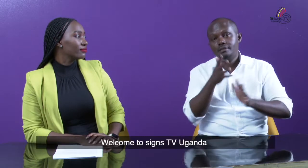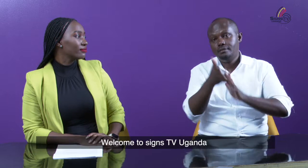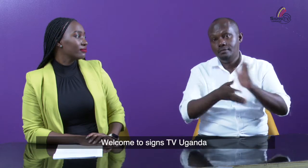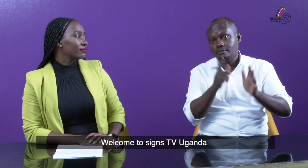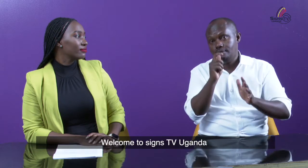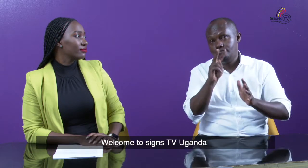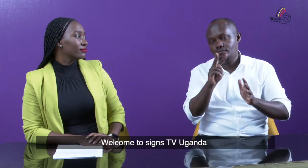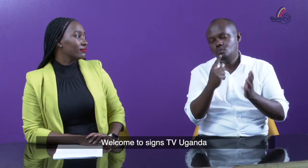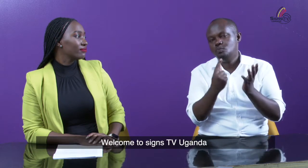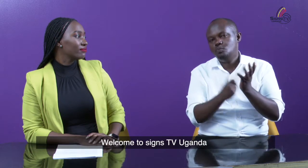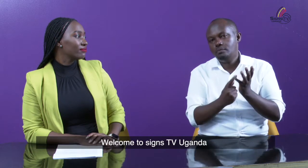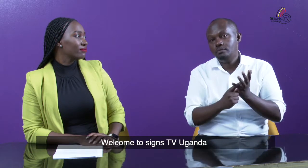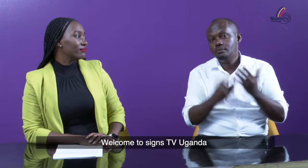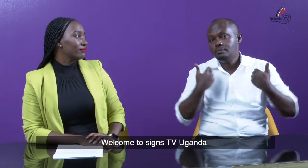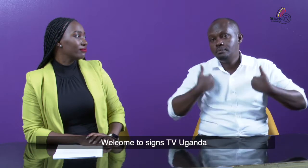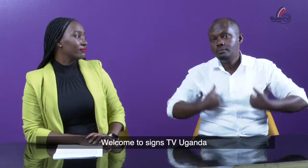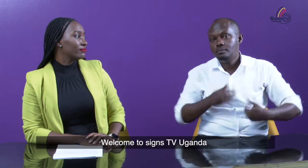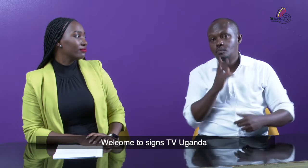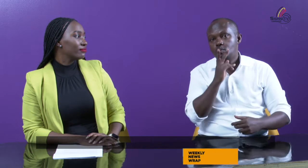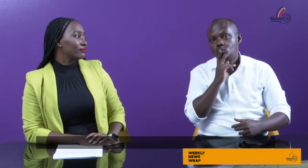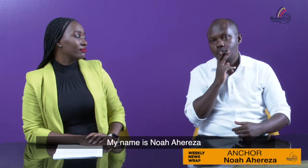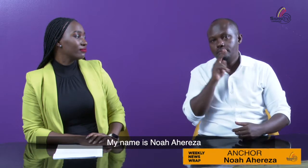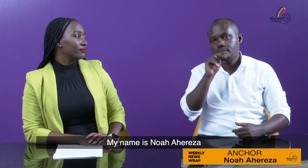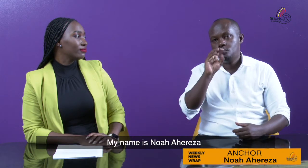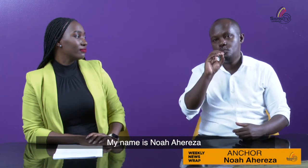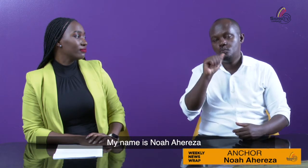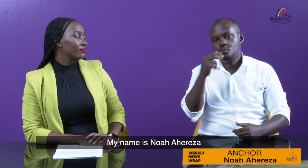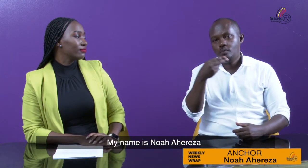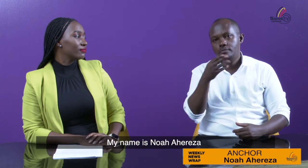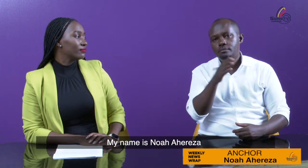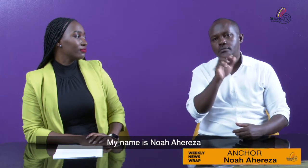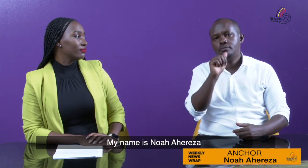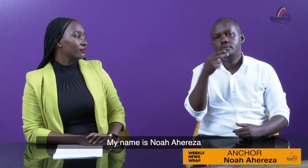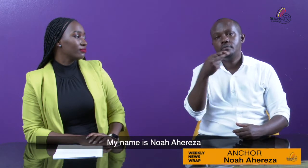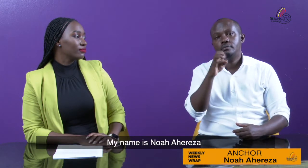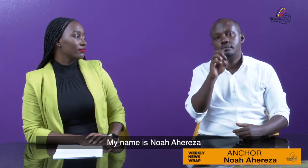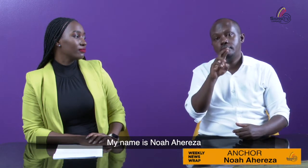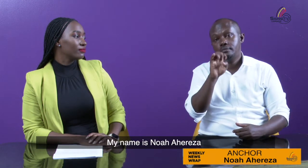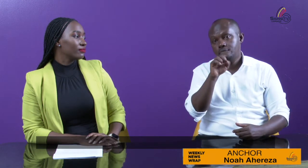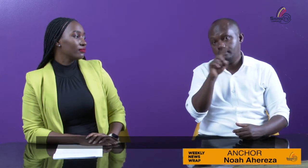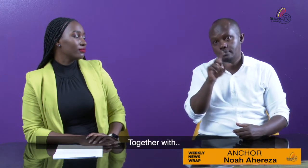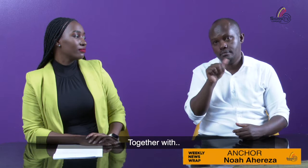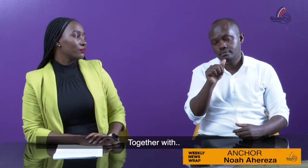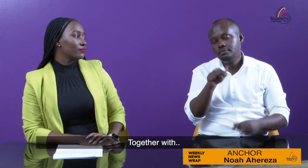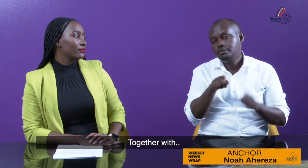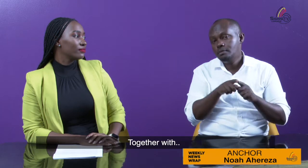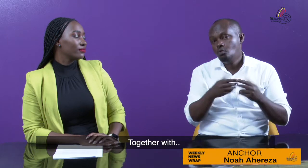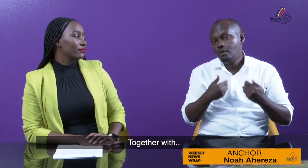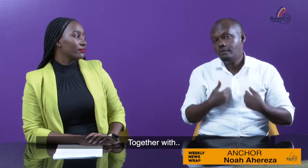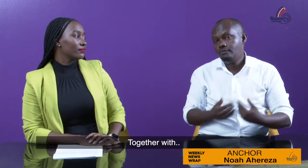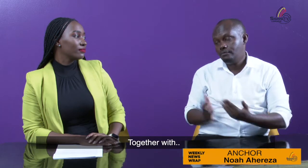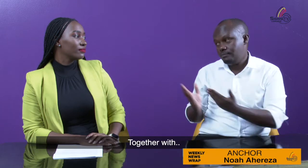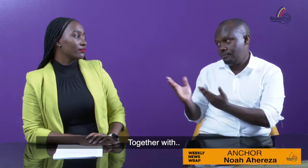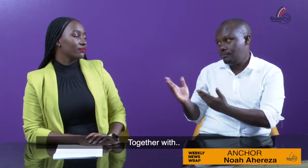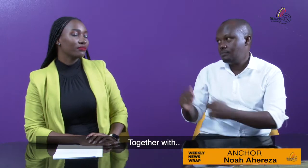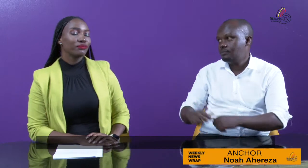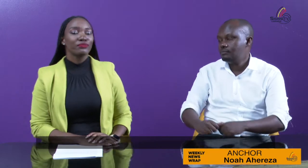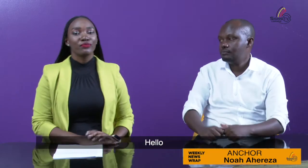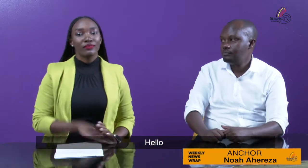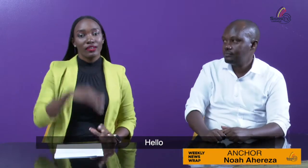Welcome to Science TV Uganda. My name is Noah Ahereza, together with...